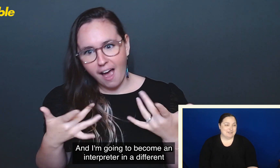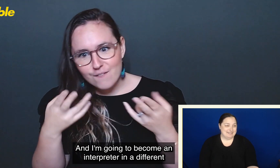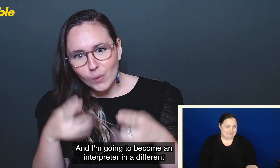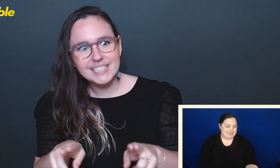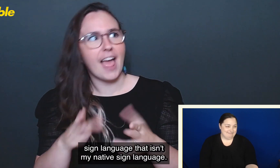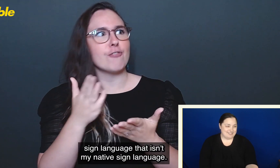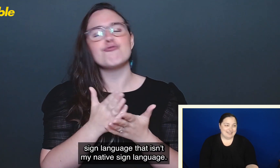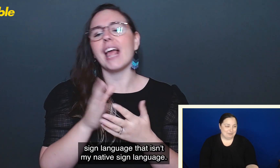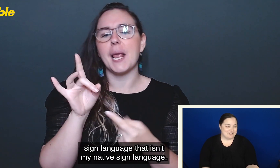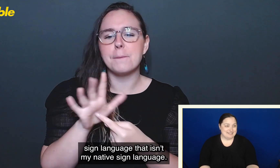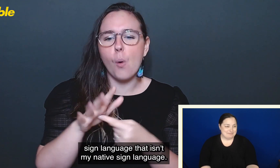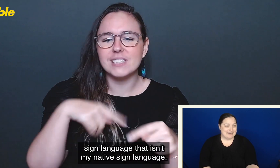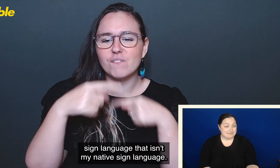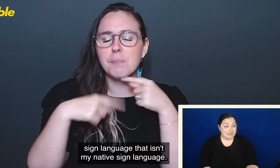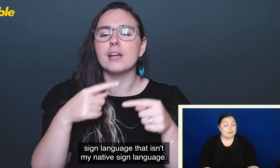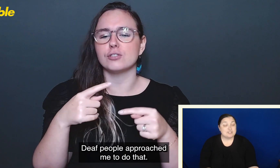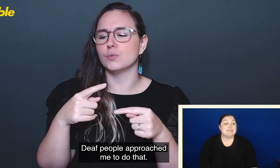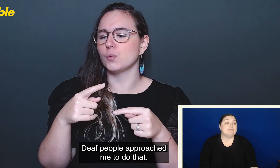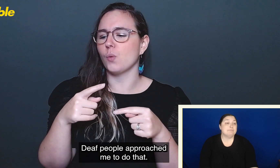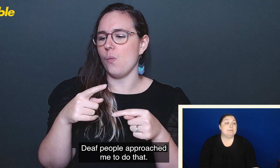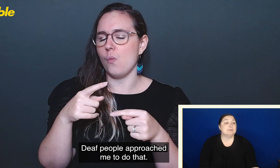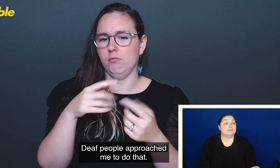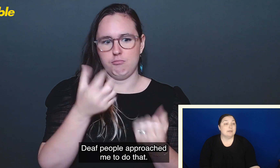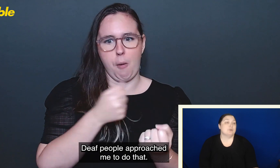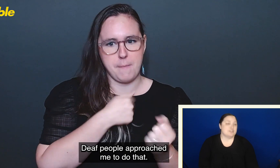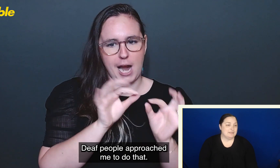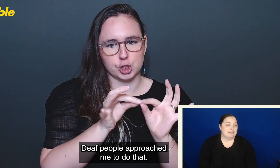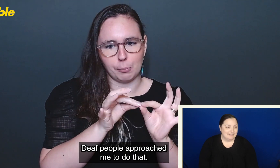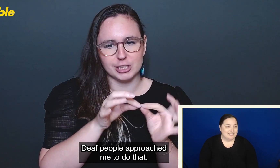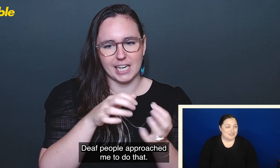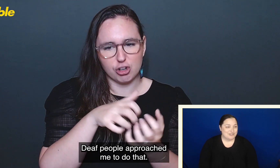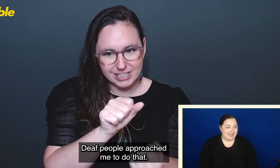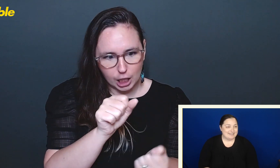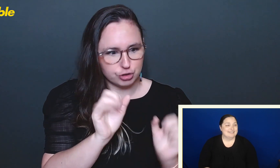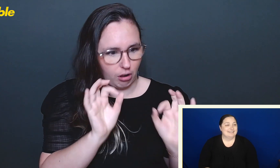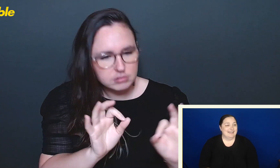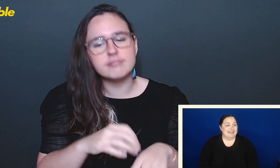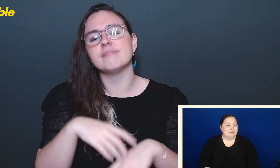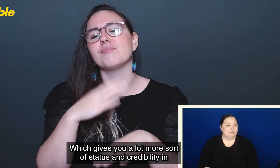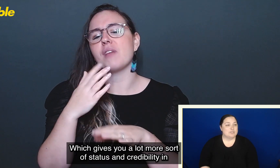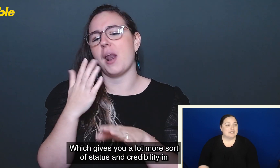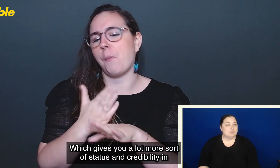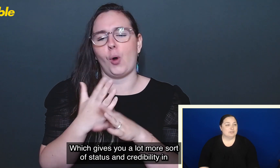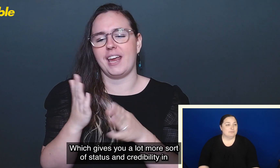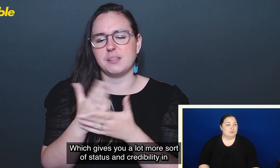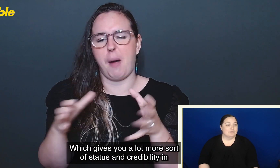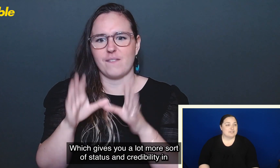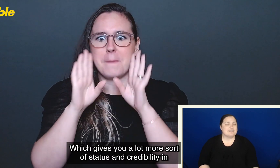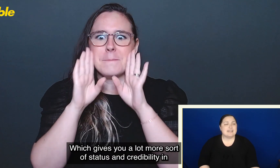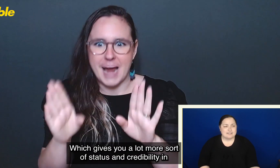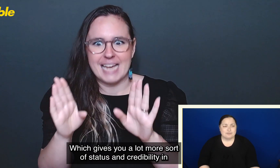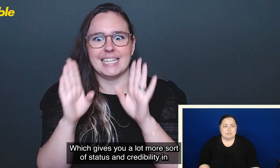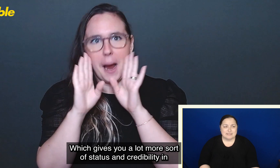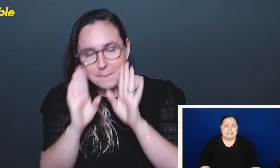become an interpreter in a different sign language that isn't my native sign language. Deaf people approached me to do that, which gives you a lot